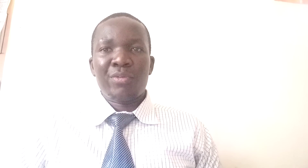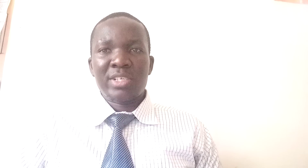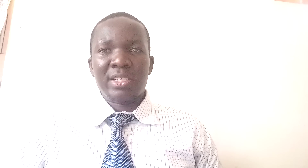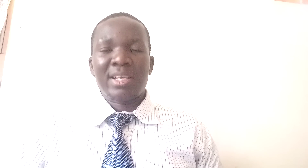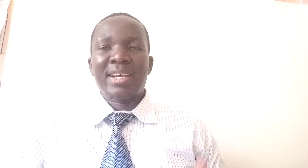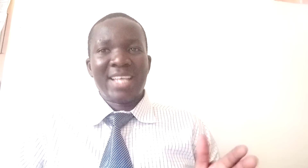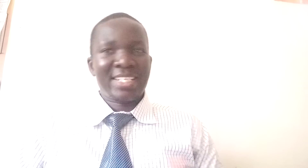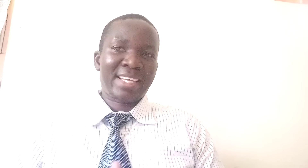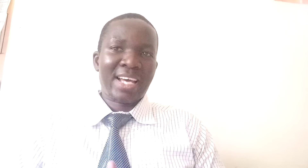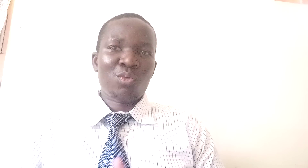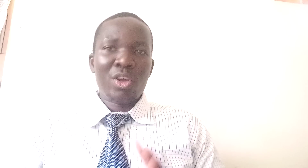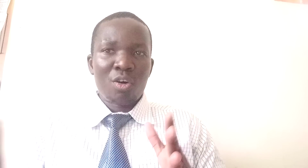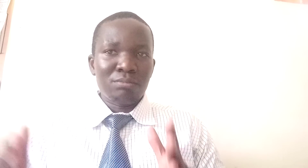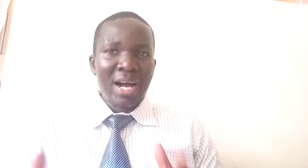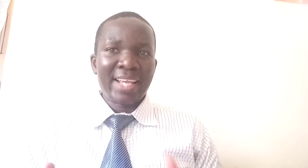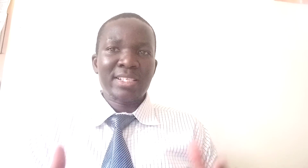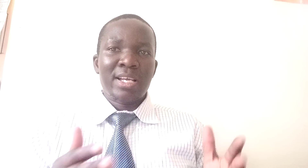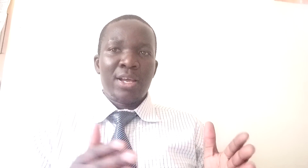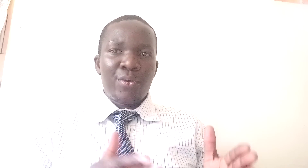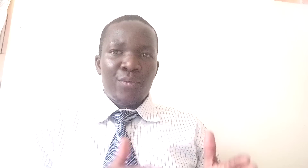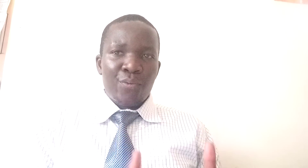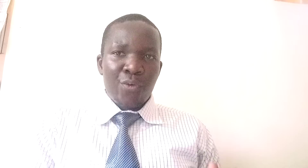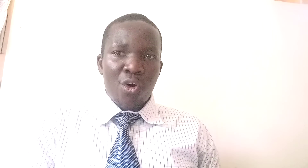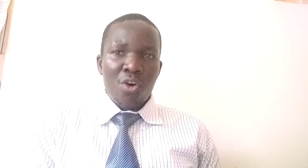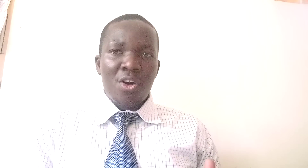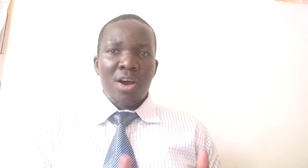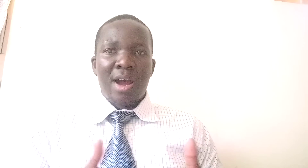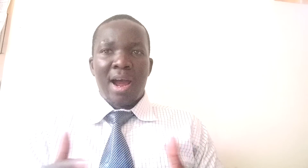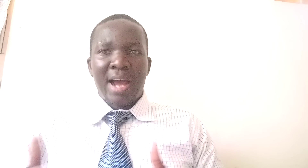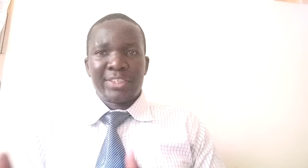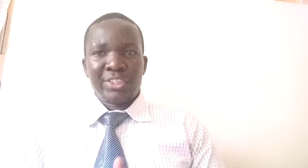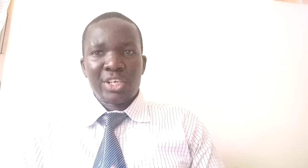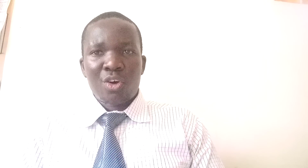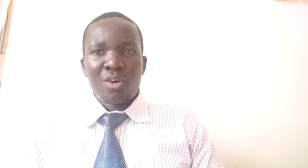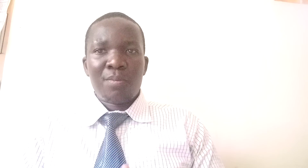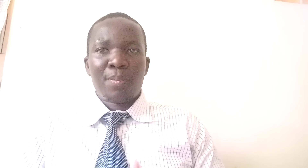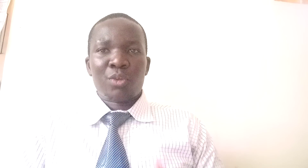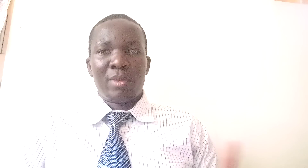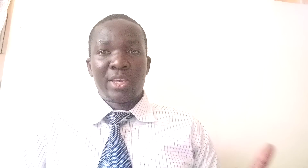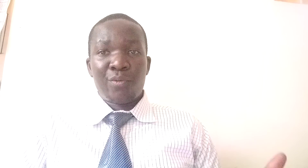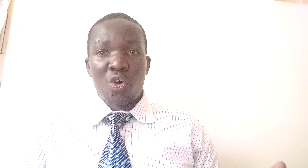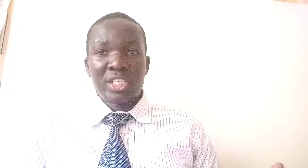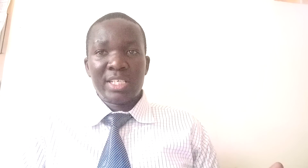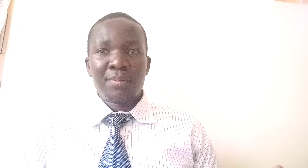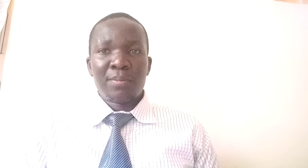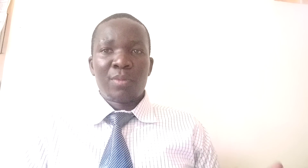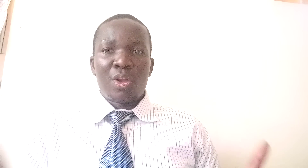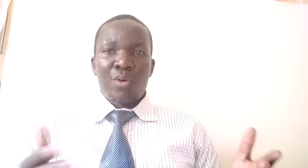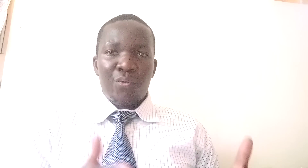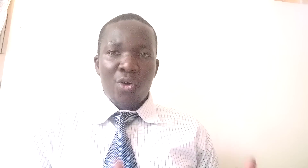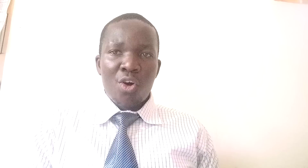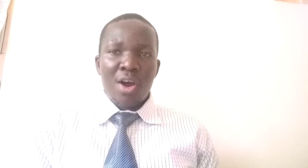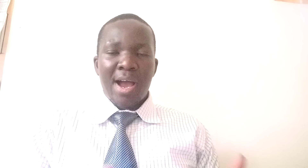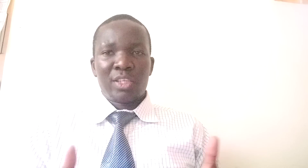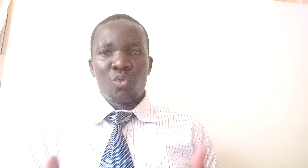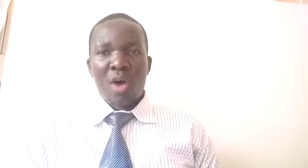50. Just like that. We combine 4 and 0 to make 40. 4 and 1